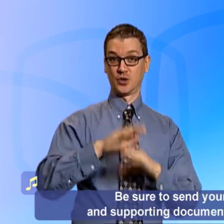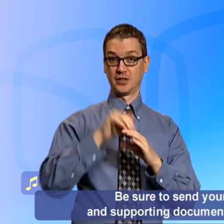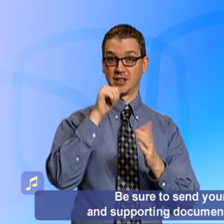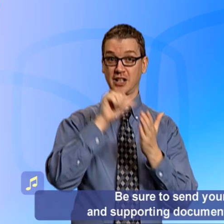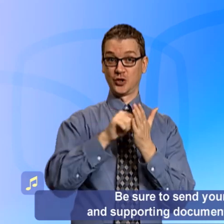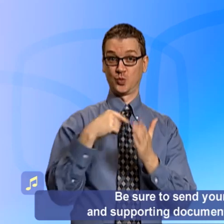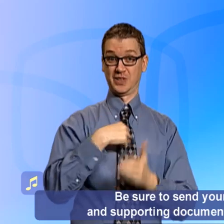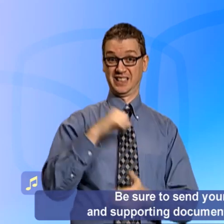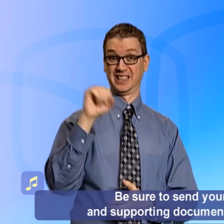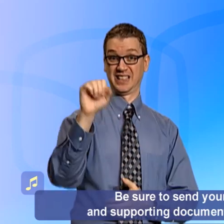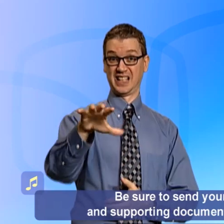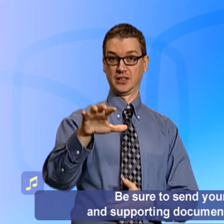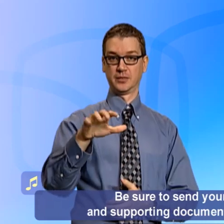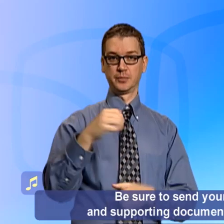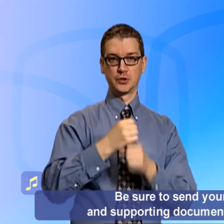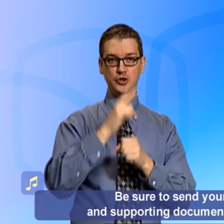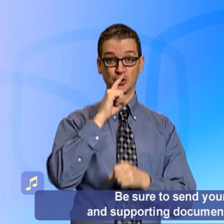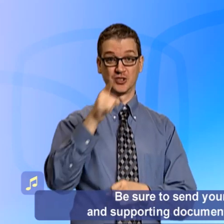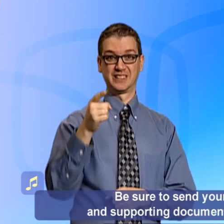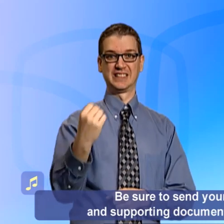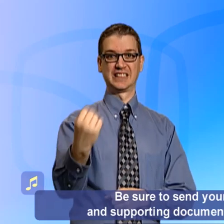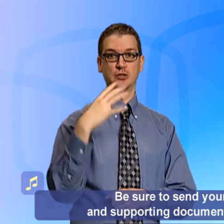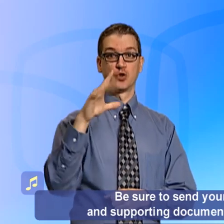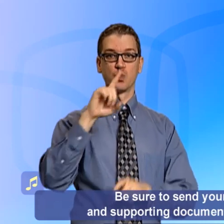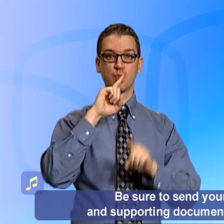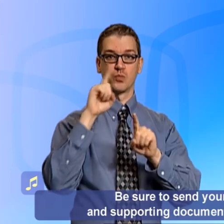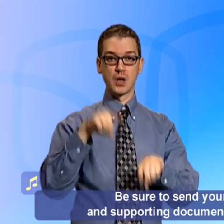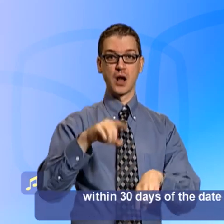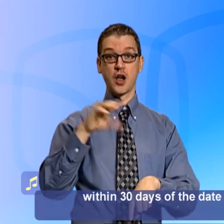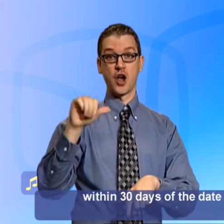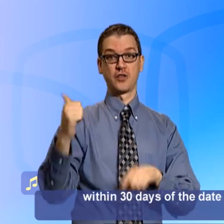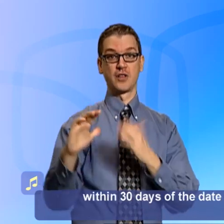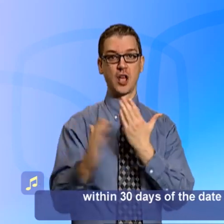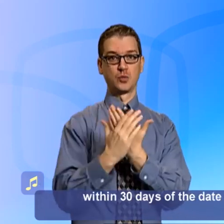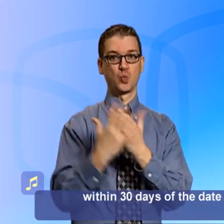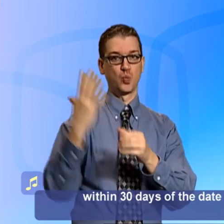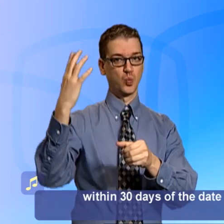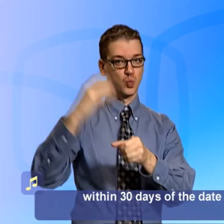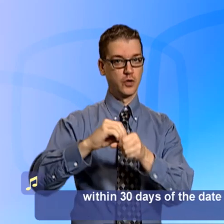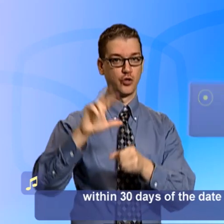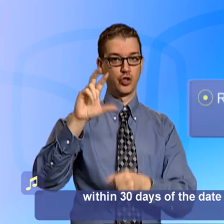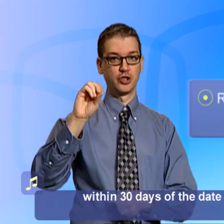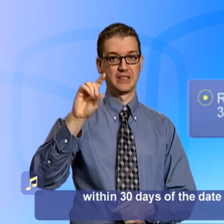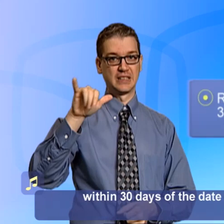Be sure to send your reply and supporting documentation to us within 30 days of the date of the letter.